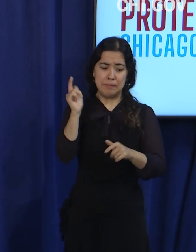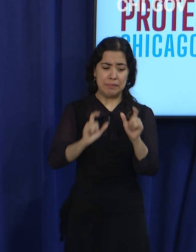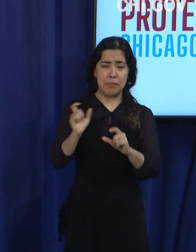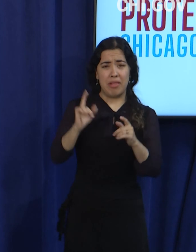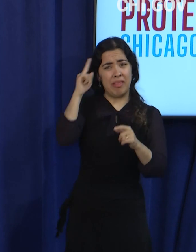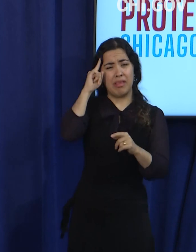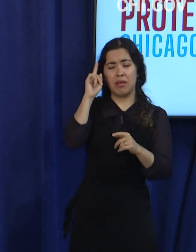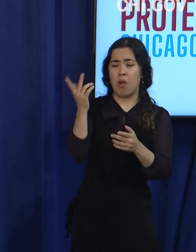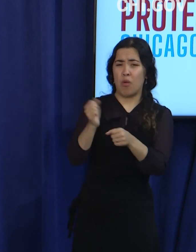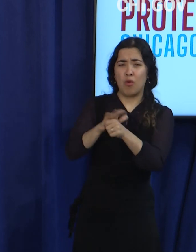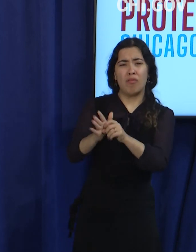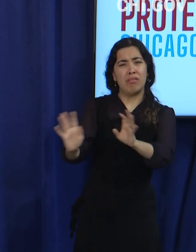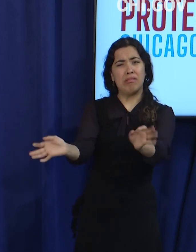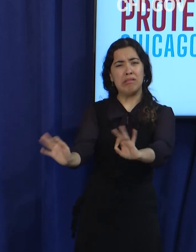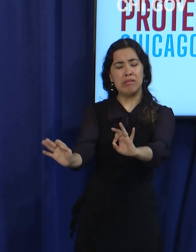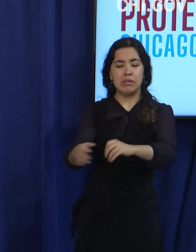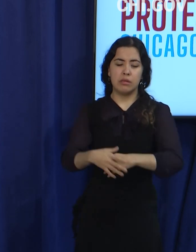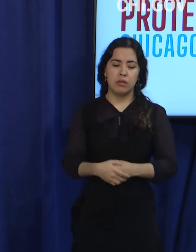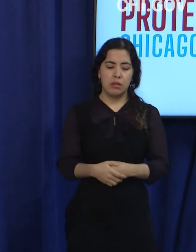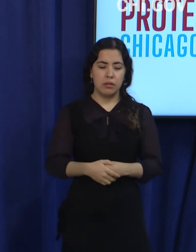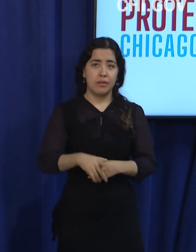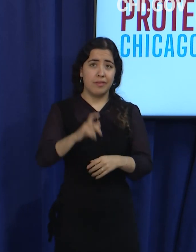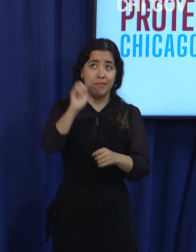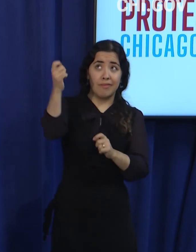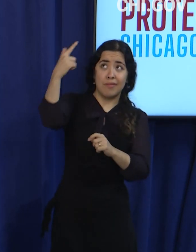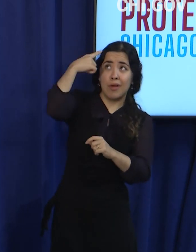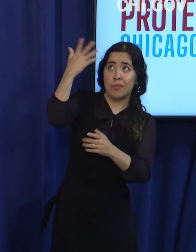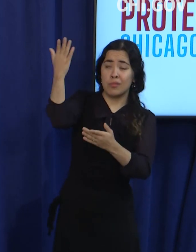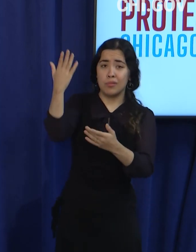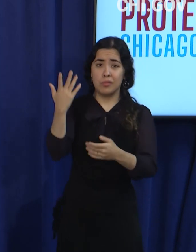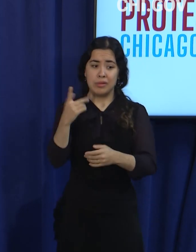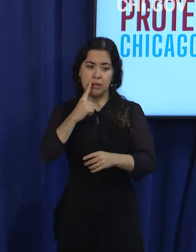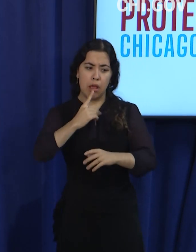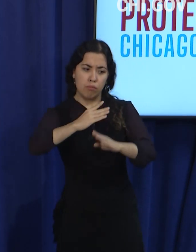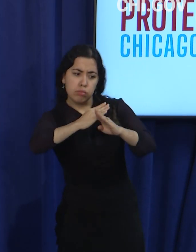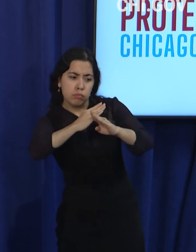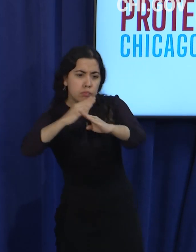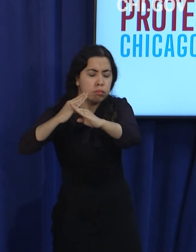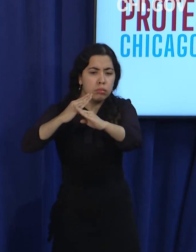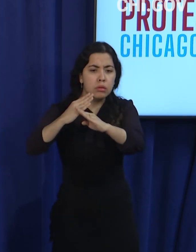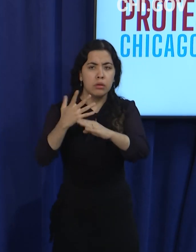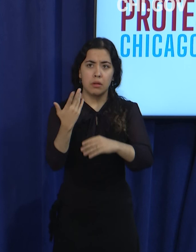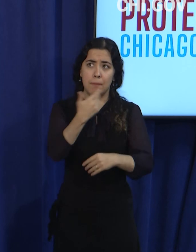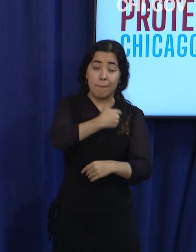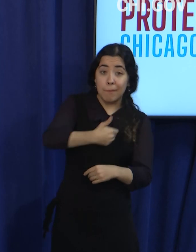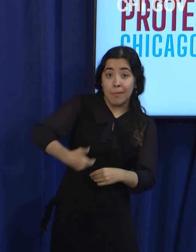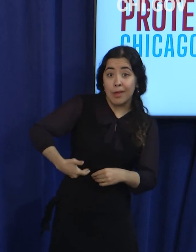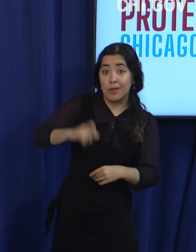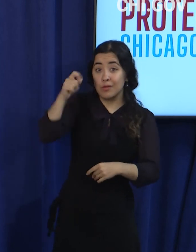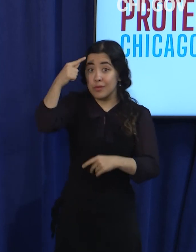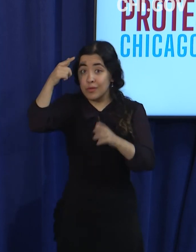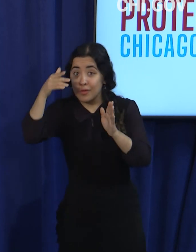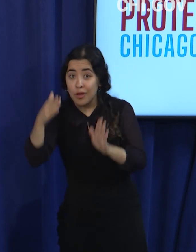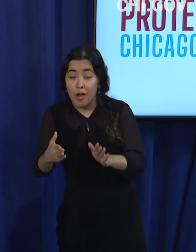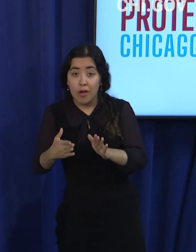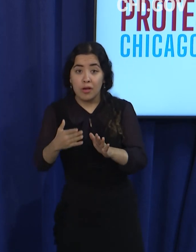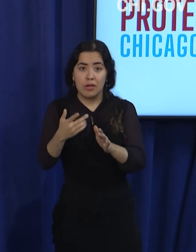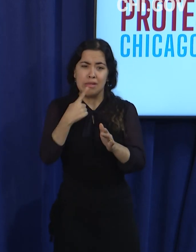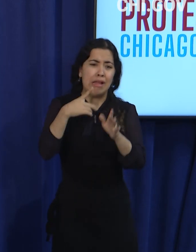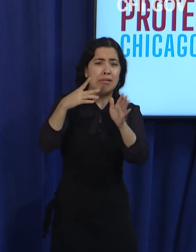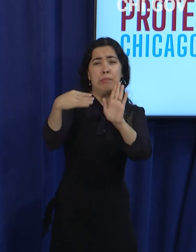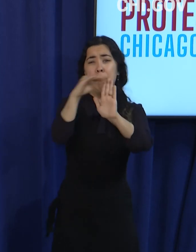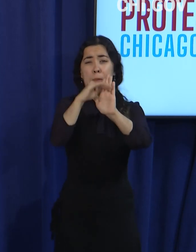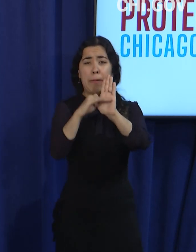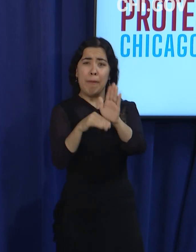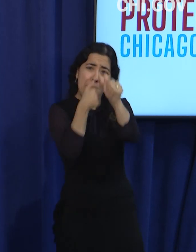response, bullying those governors and mayors who have stepped up to do the right thing to try to protect lives. So it's